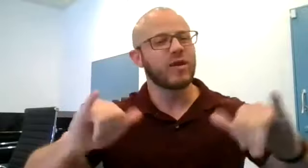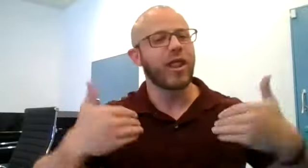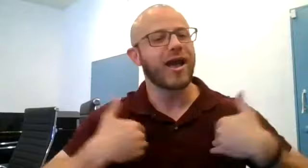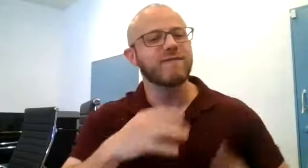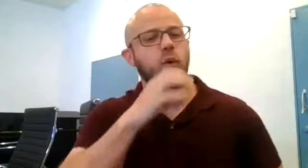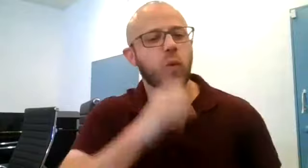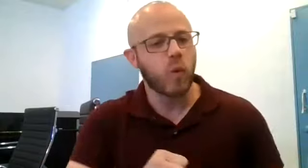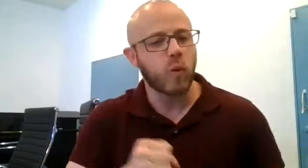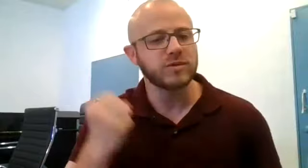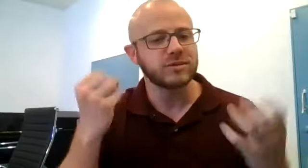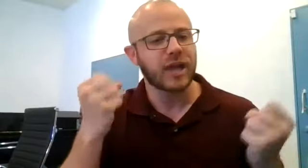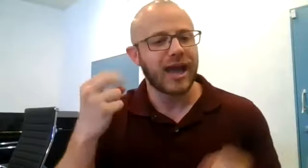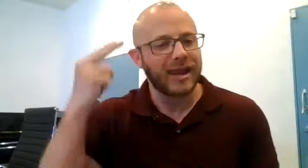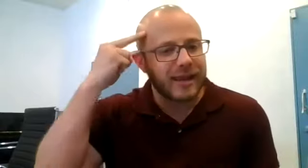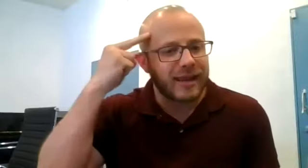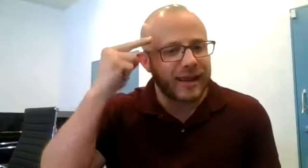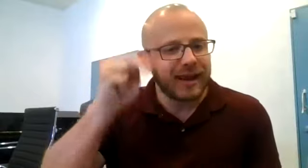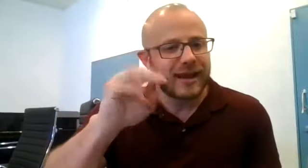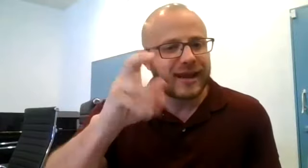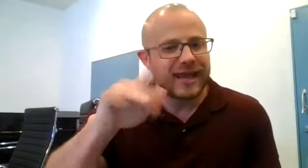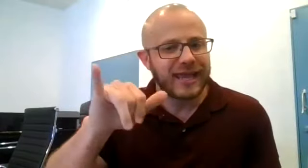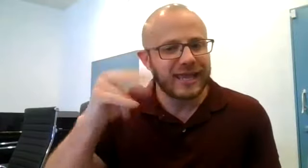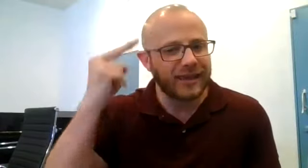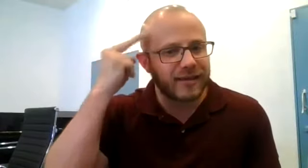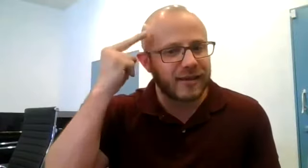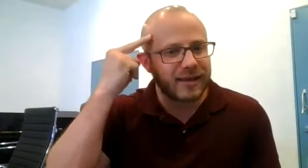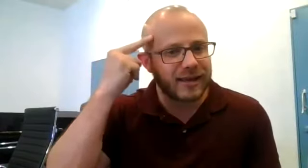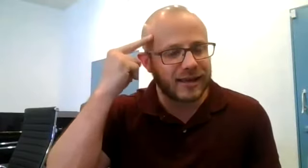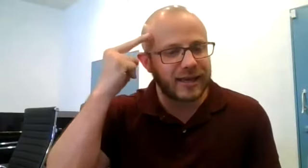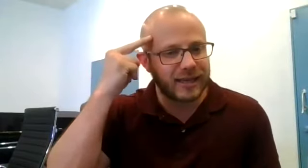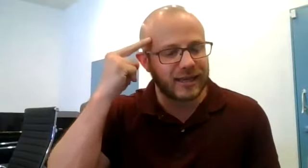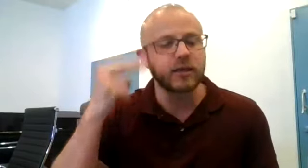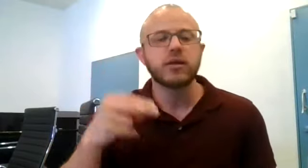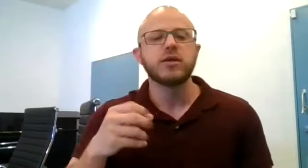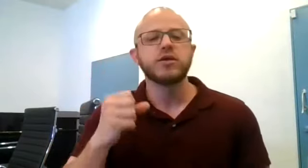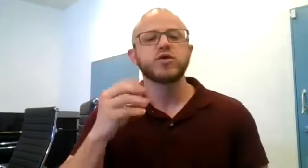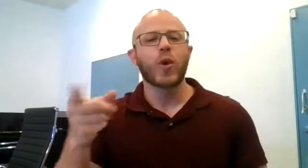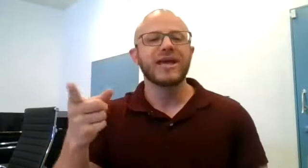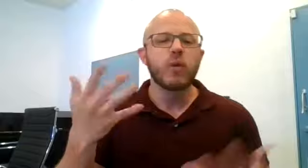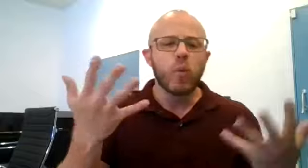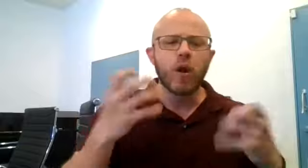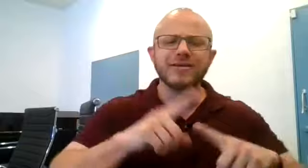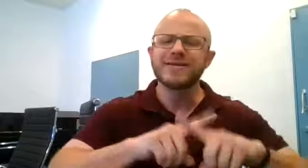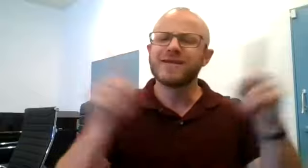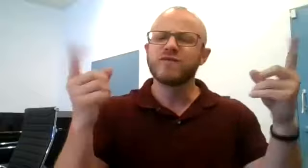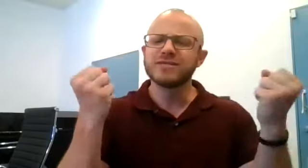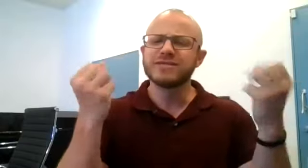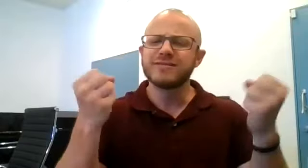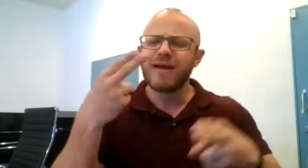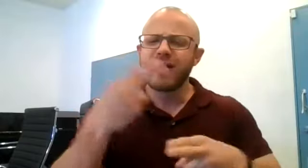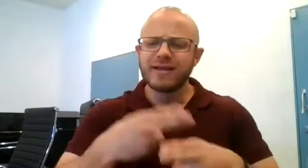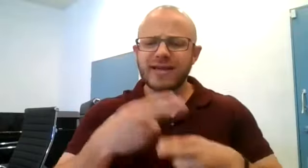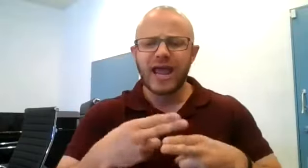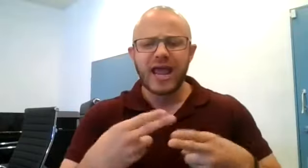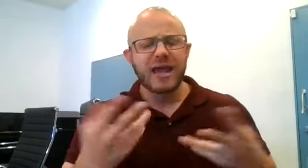but he still has the old sign name, Nikki, here. So he wants a different sign